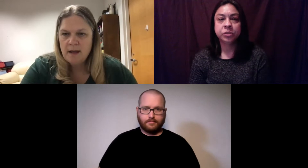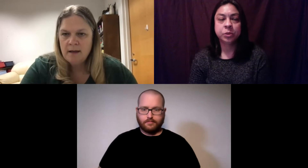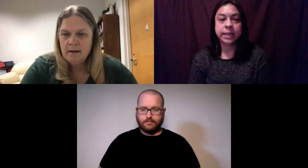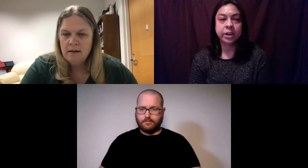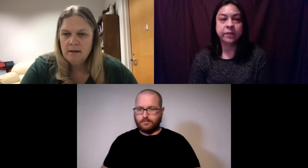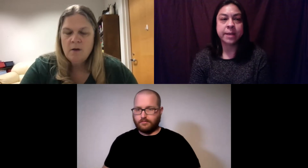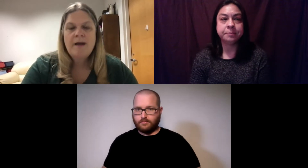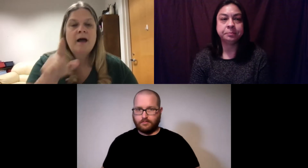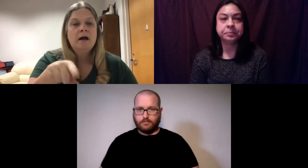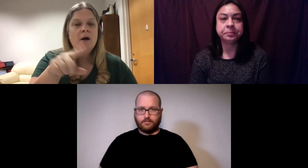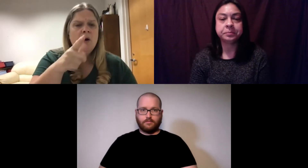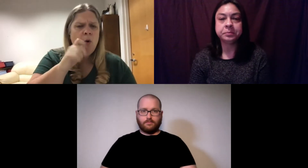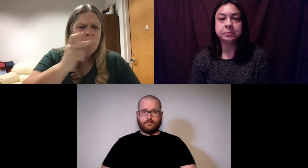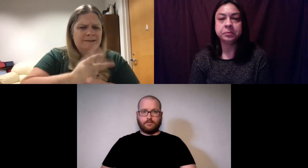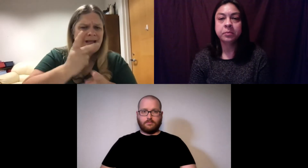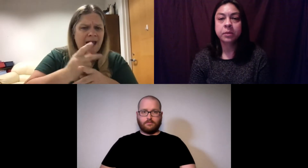So we'll take care of that.